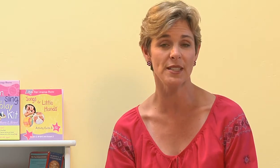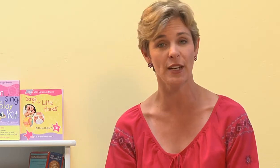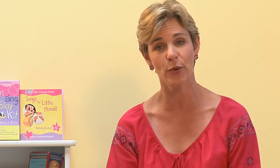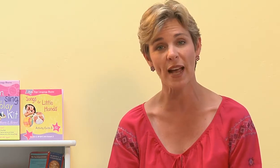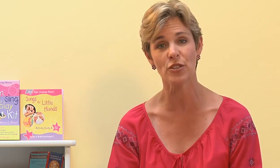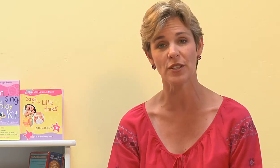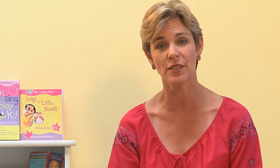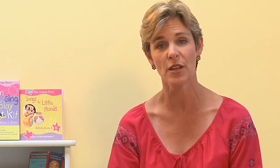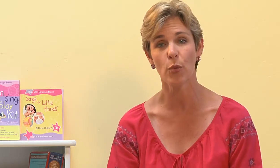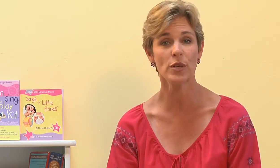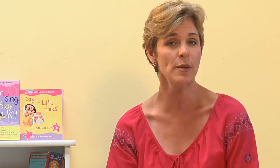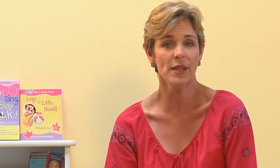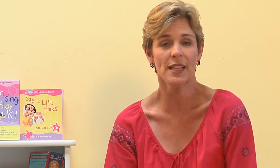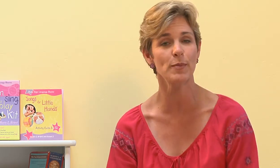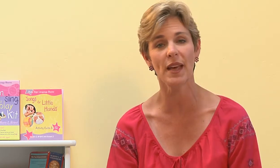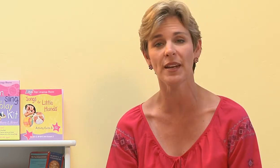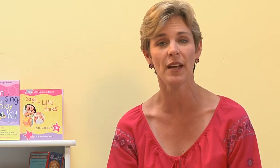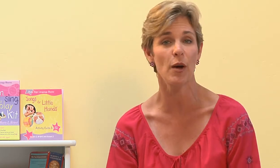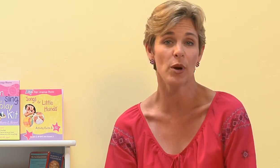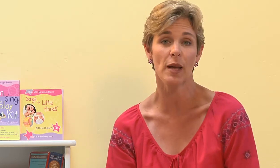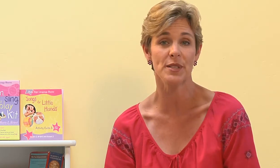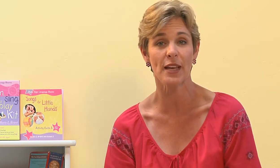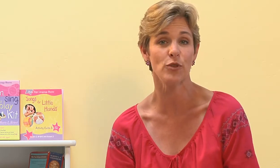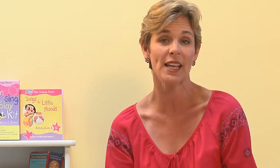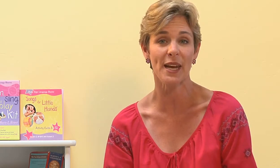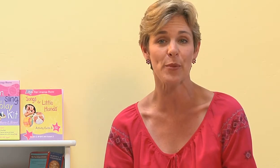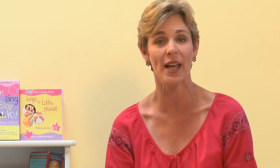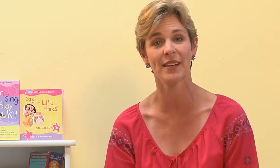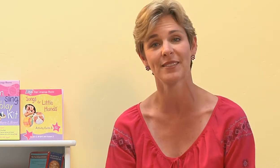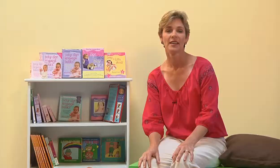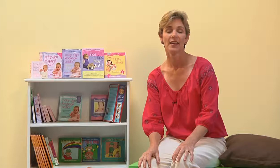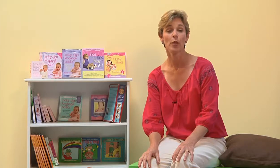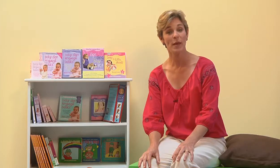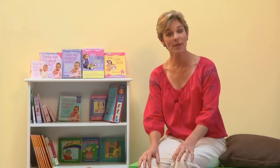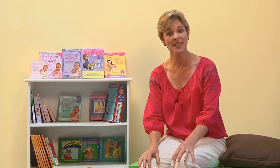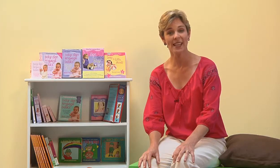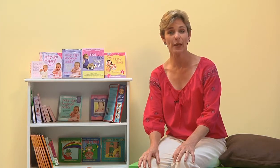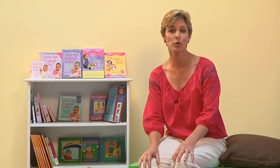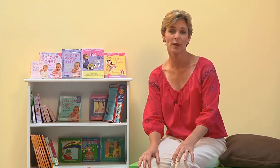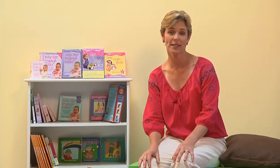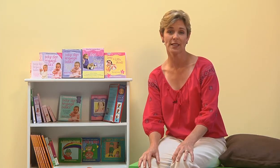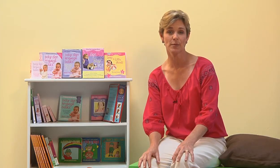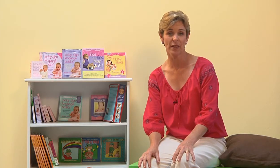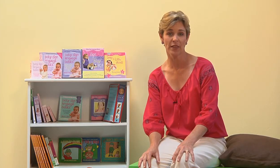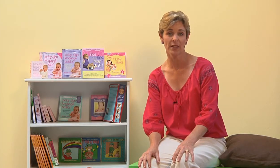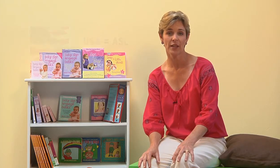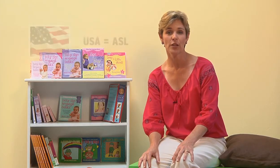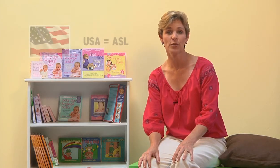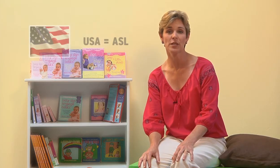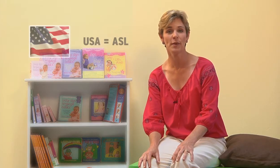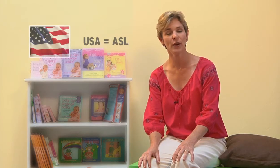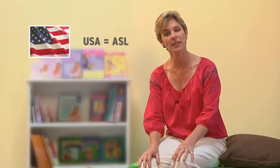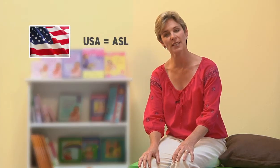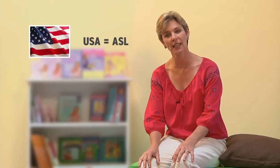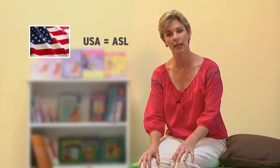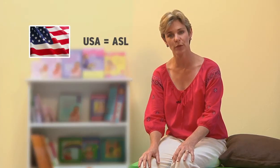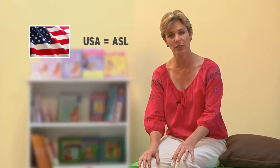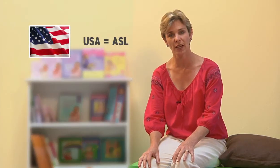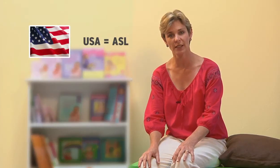and interactions, we're simply expanding on what comes naturally anyway. The Baby Sign Language Basics method uses American Sign Language signs,